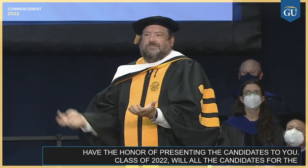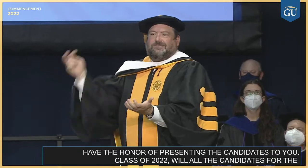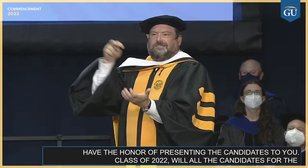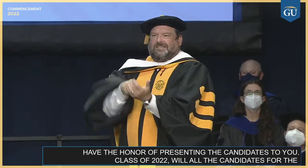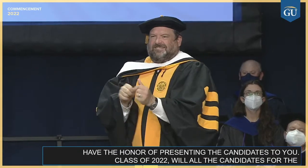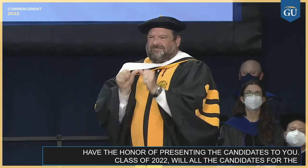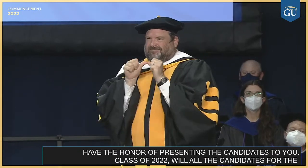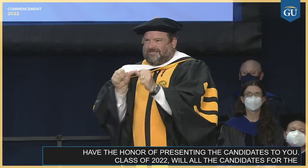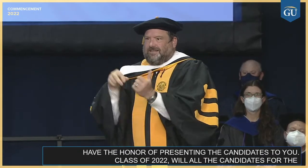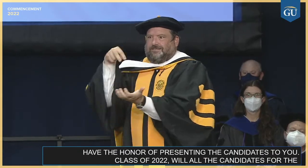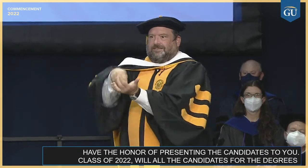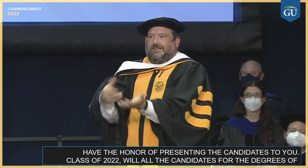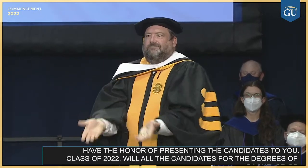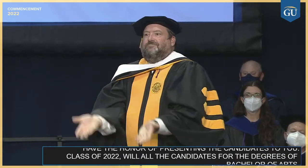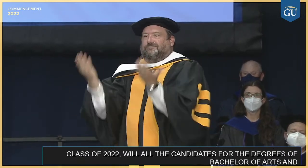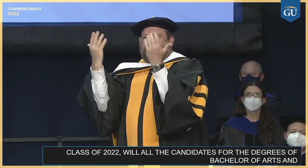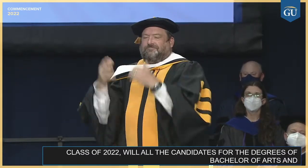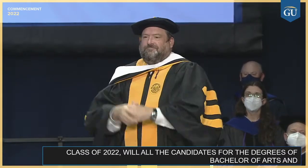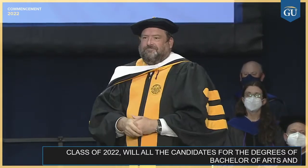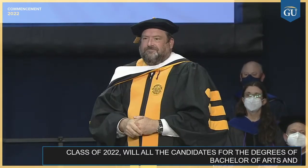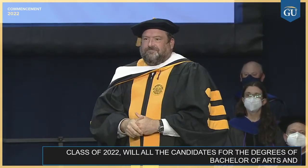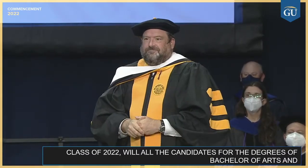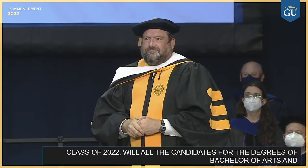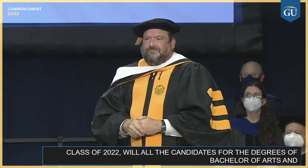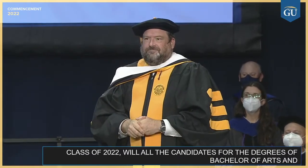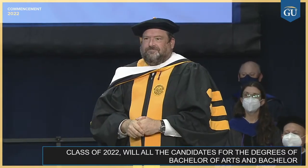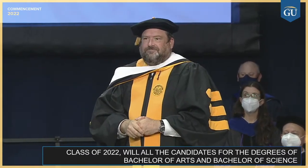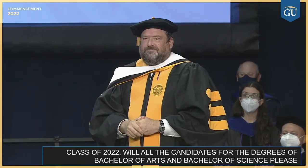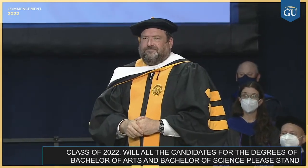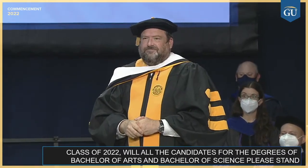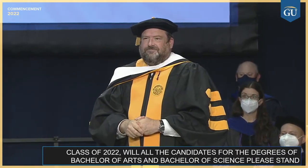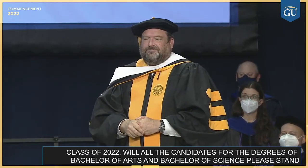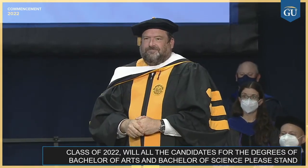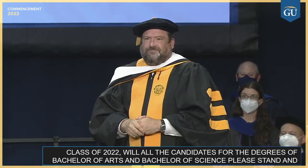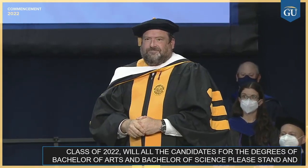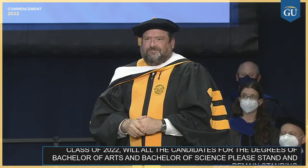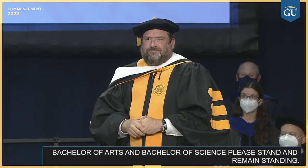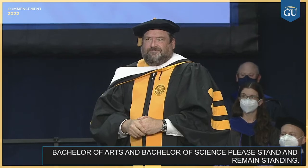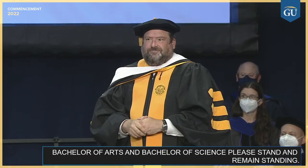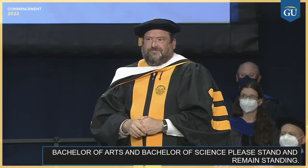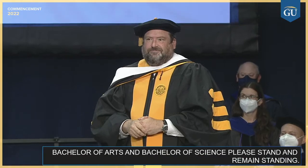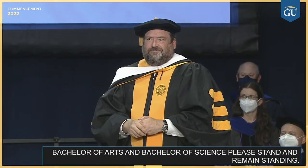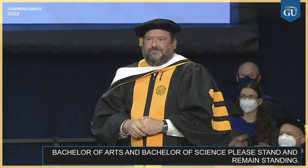class of 2022, please stand and remain standing.